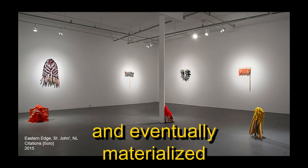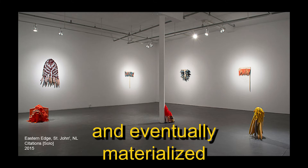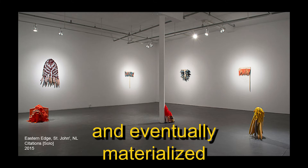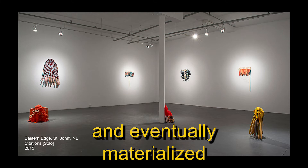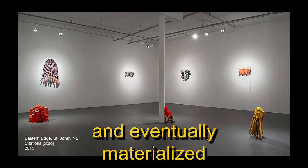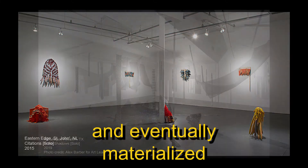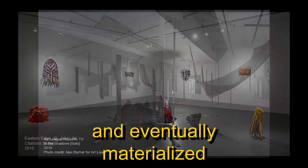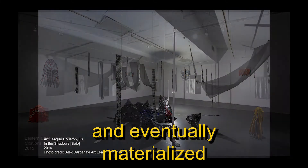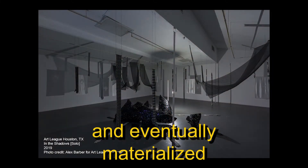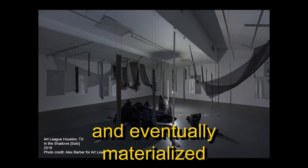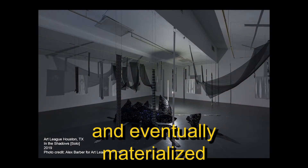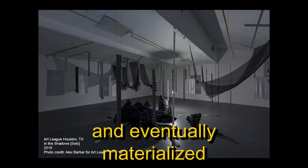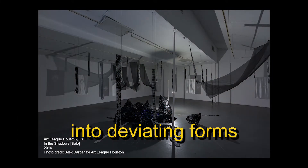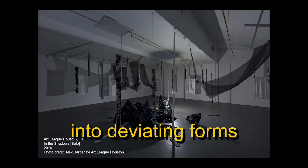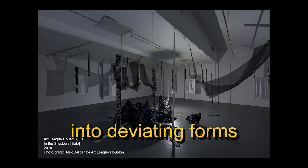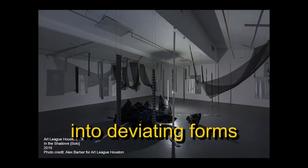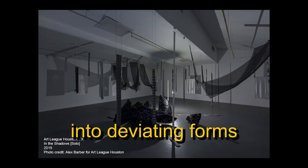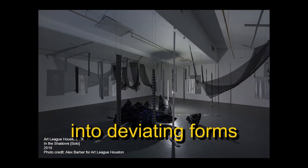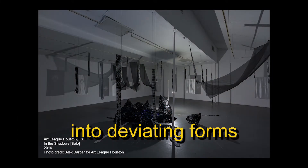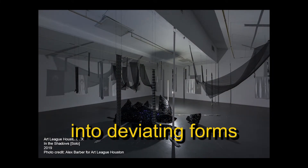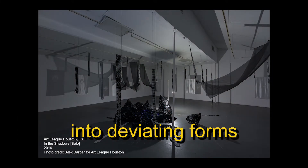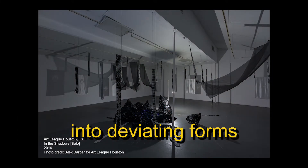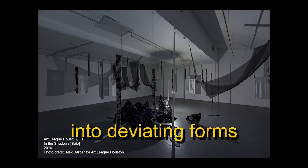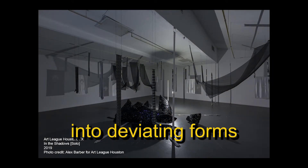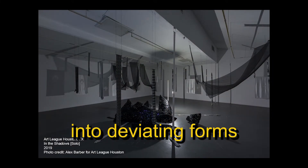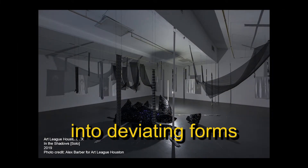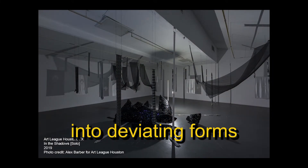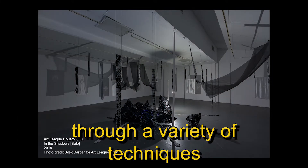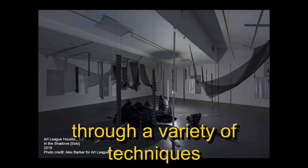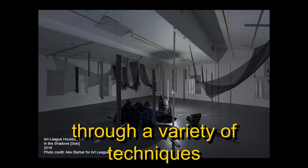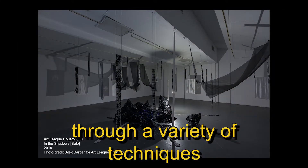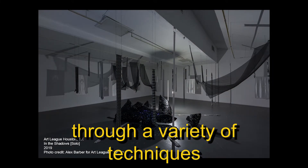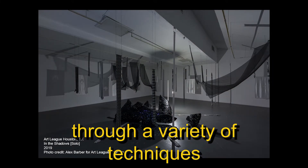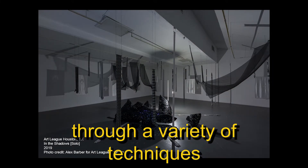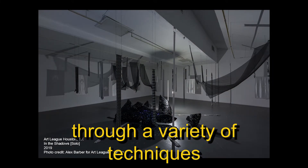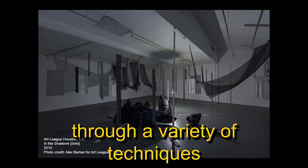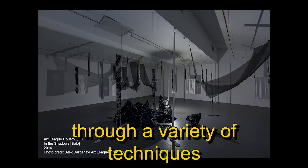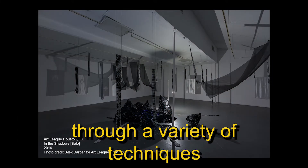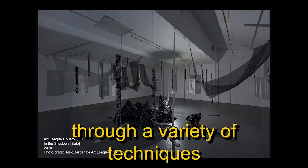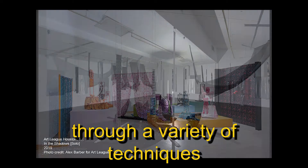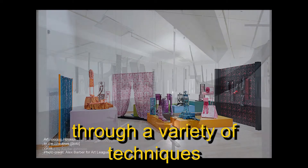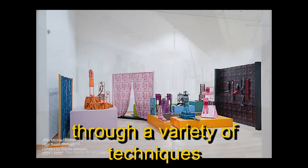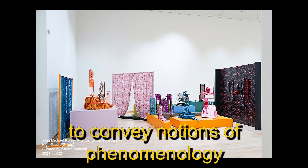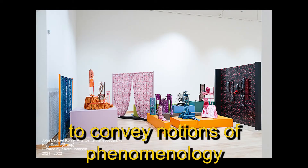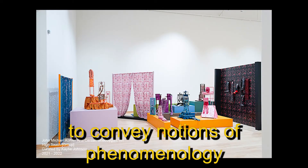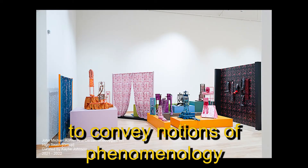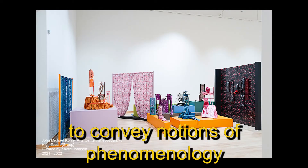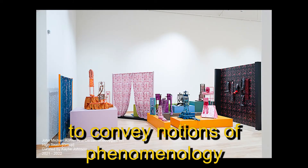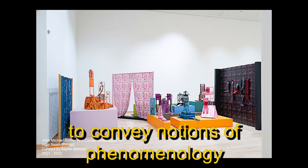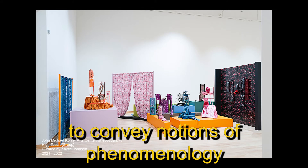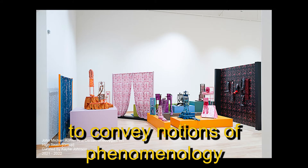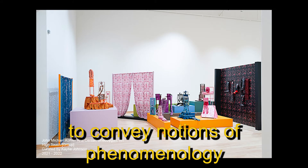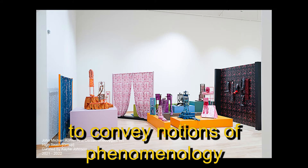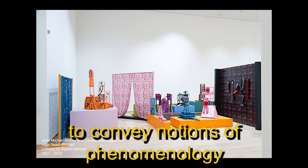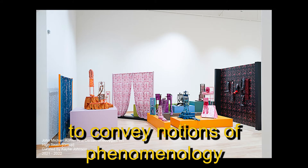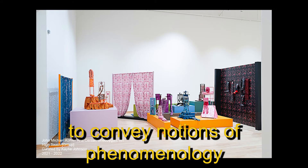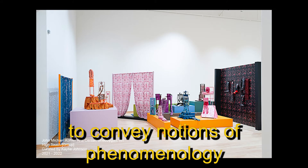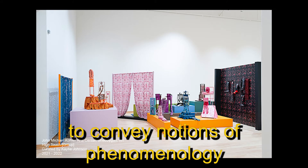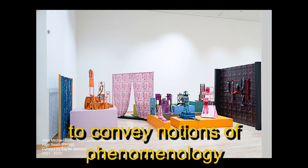eventually materialized into deviating forms through a variety of techniques to convey notions of phenomenology,